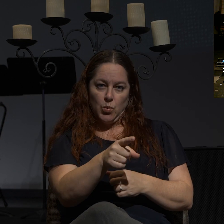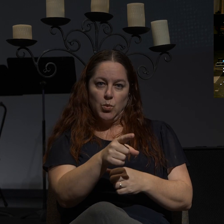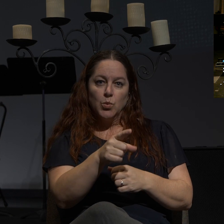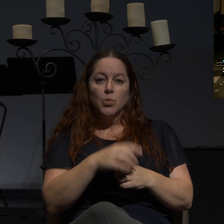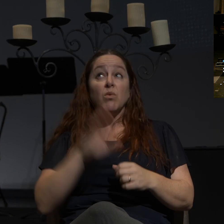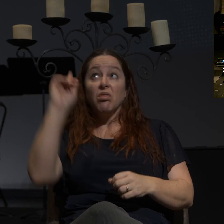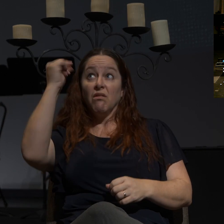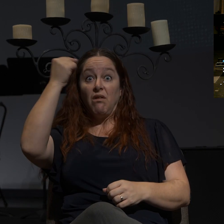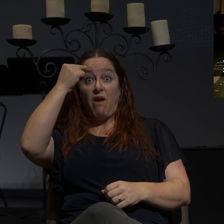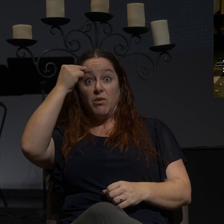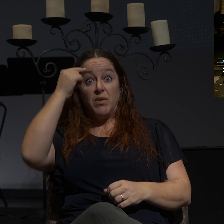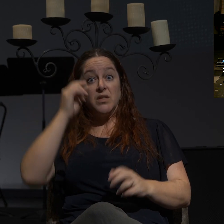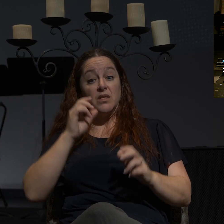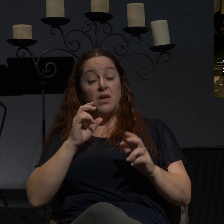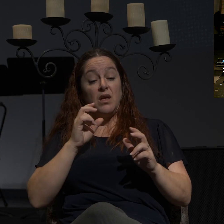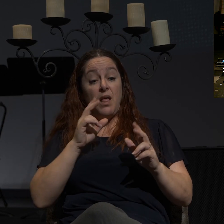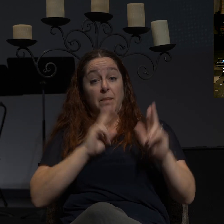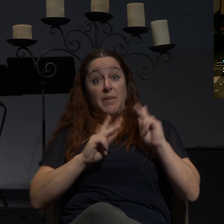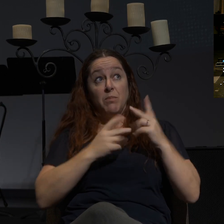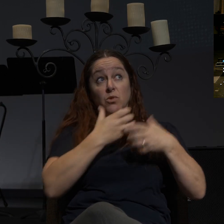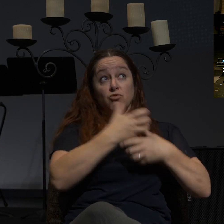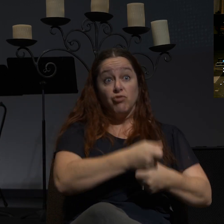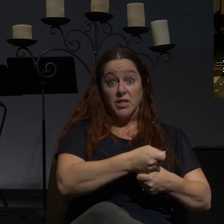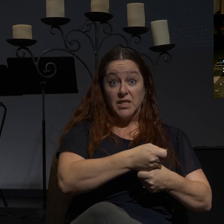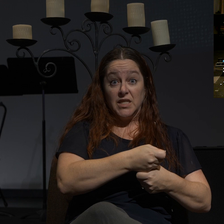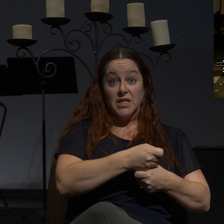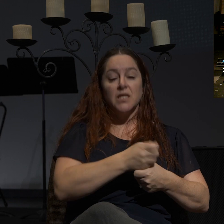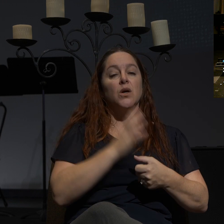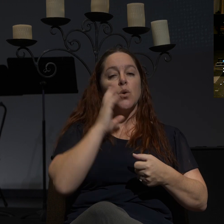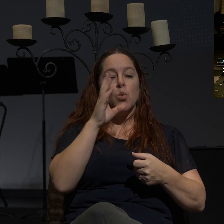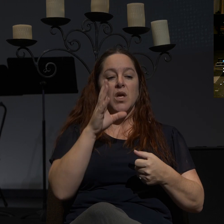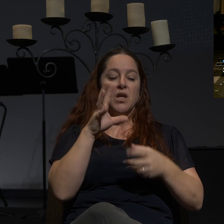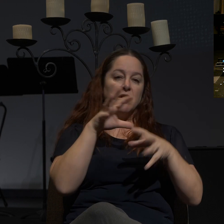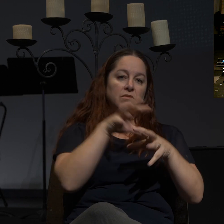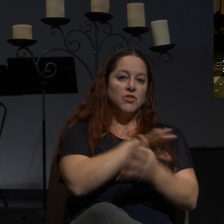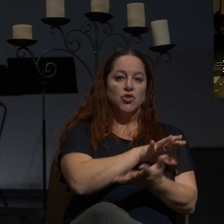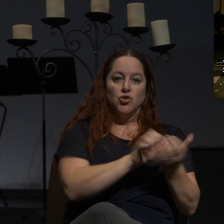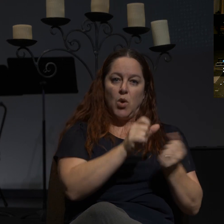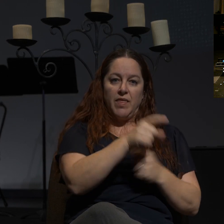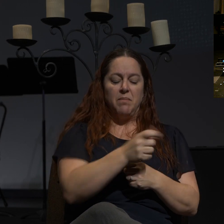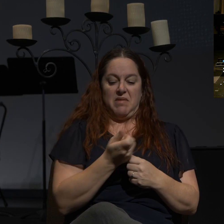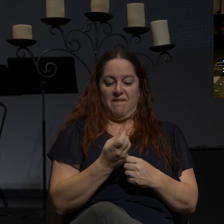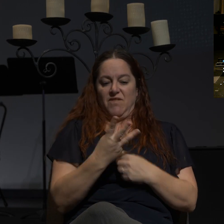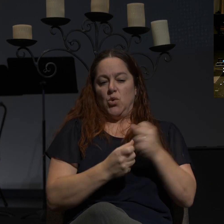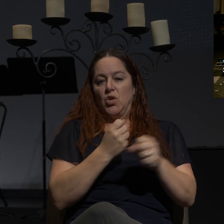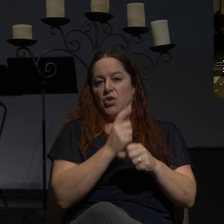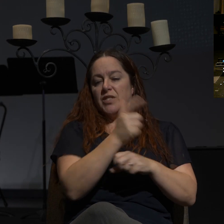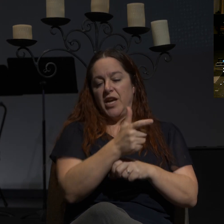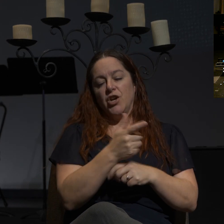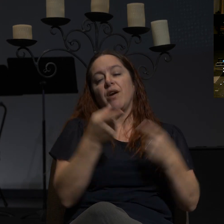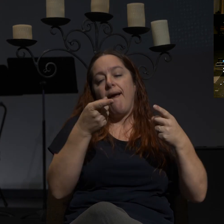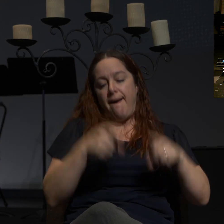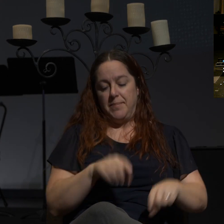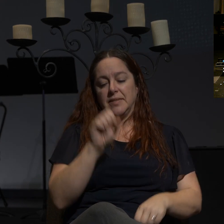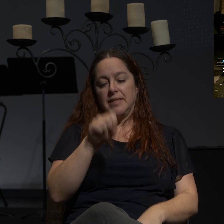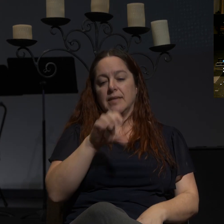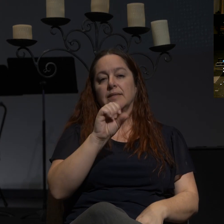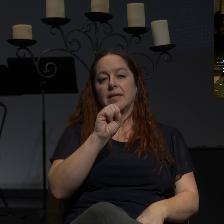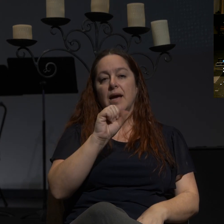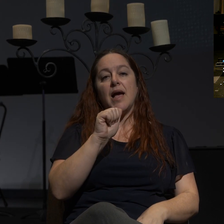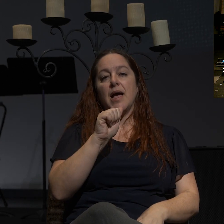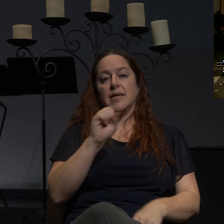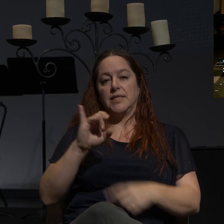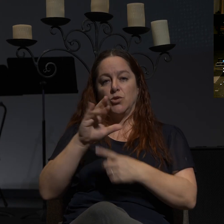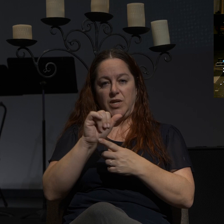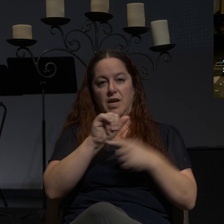The governments that the people were trusting are actually going to be their downfall. And within a few short years after this, Assyria does come through and wipes Israel